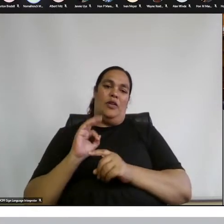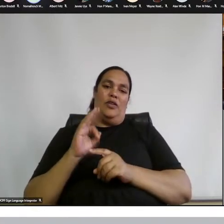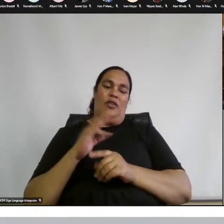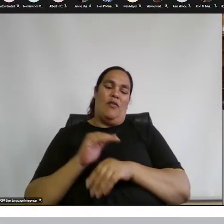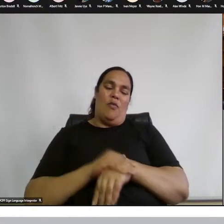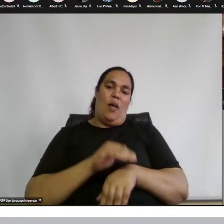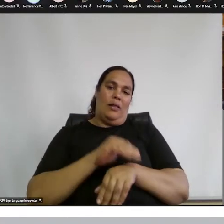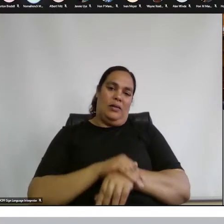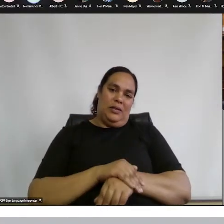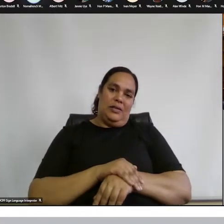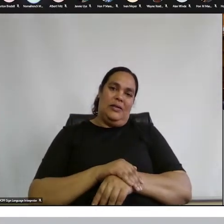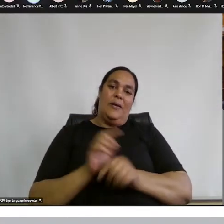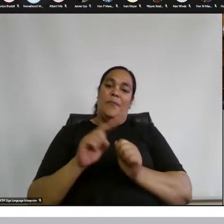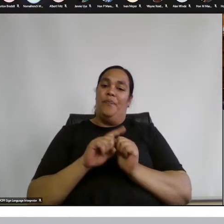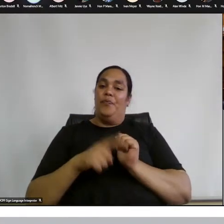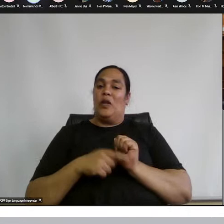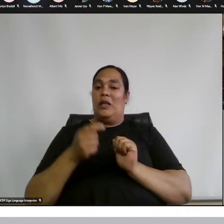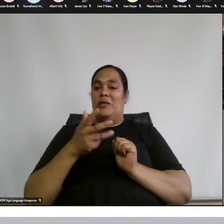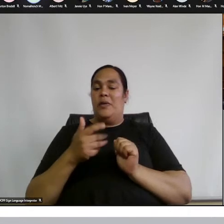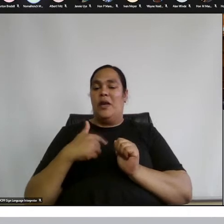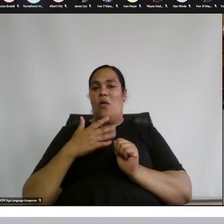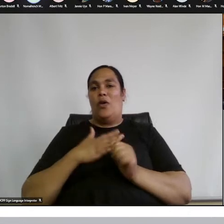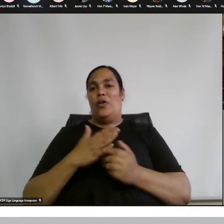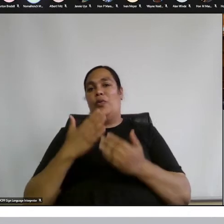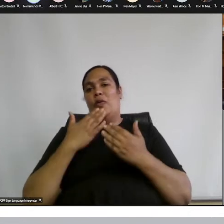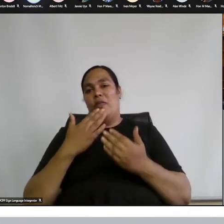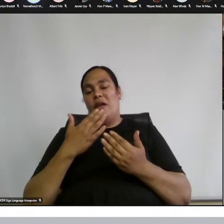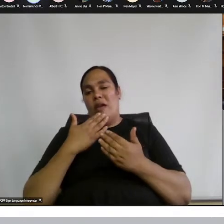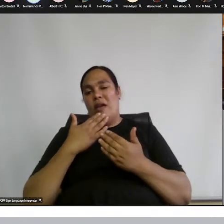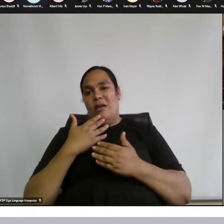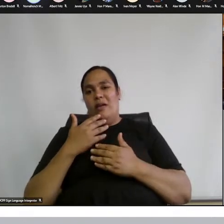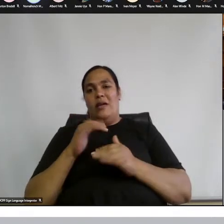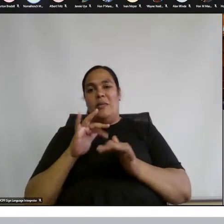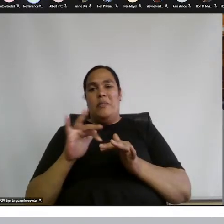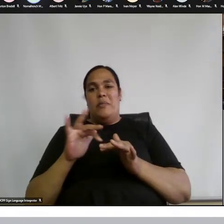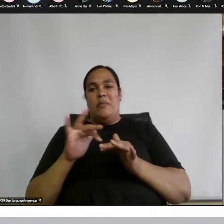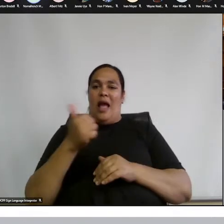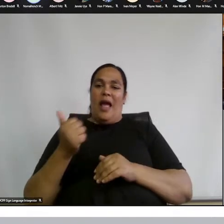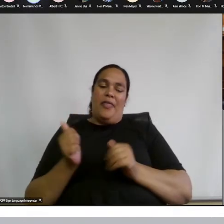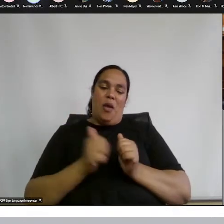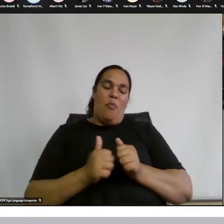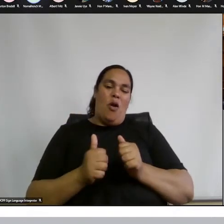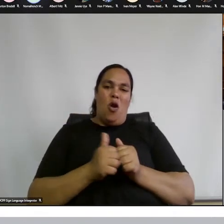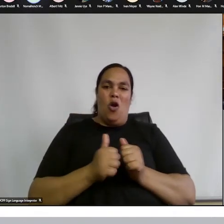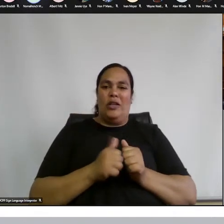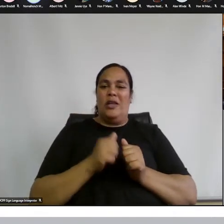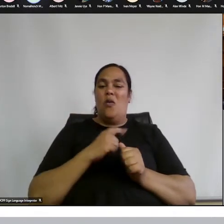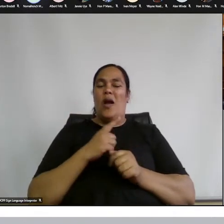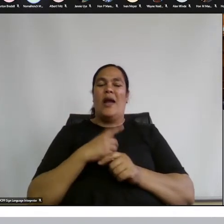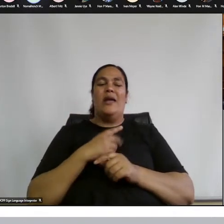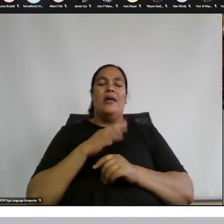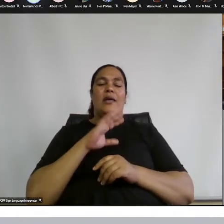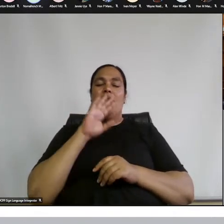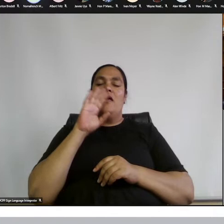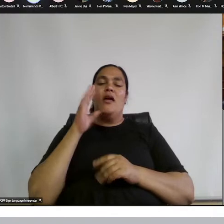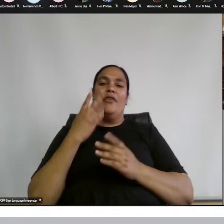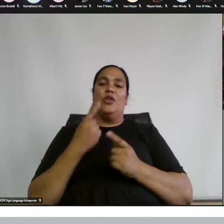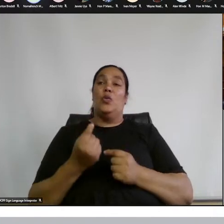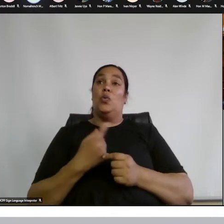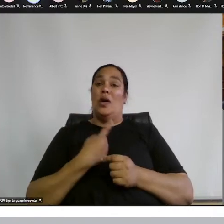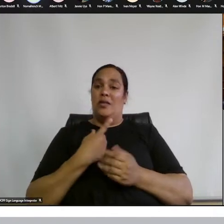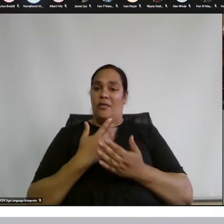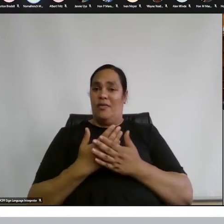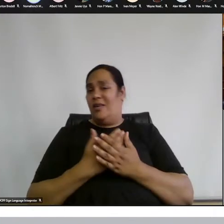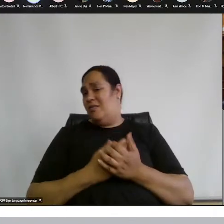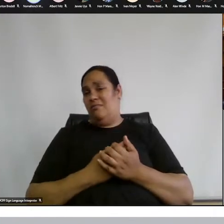wellness. Lastly, Speaker, I just want to thank other people, other stakeholders, because we will never be able to do it on our own